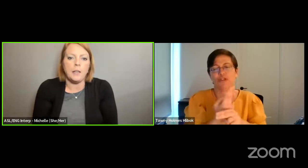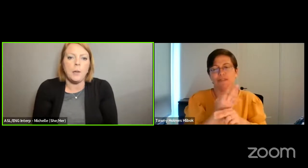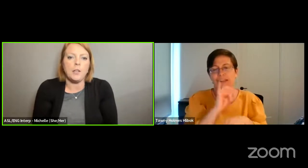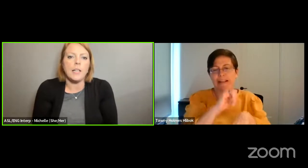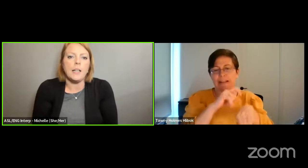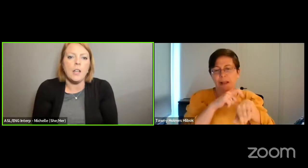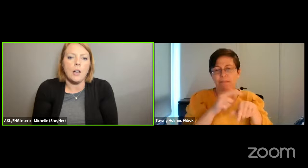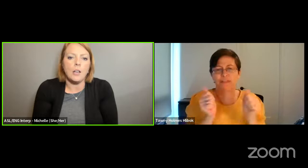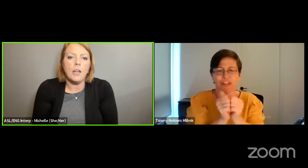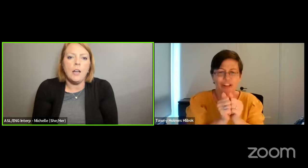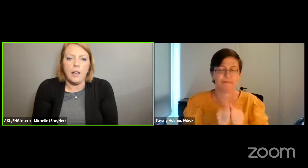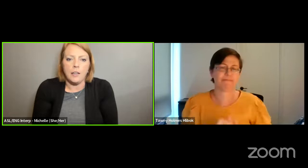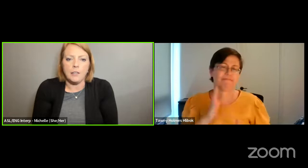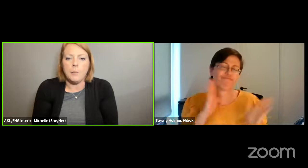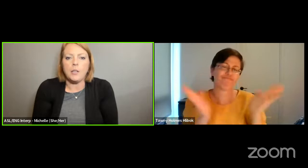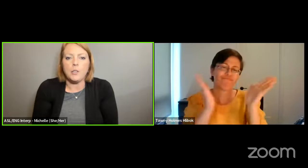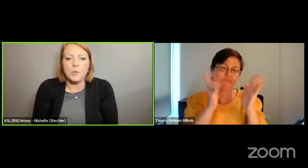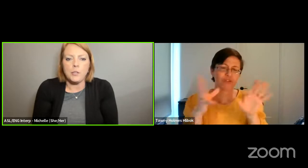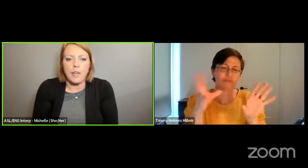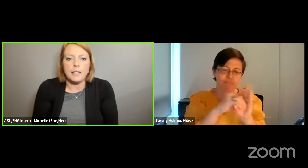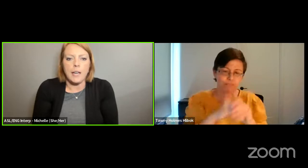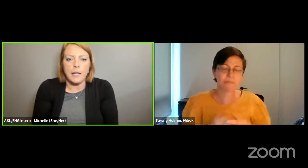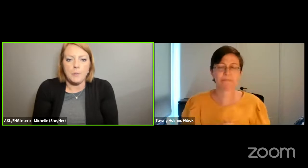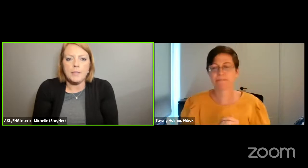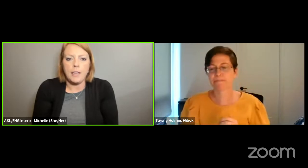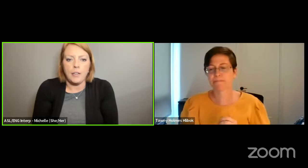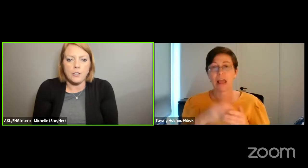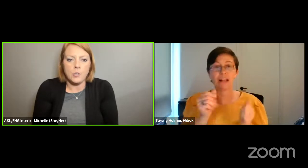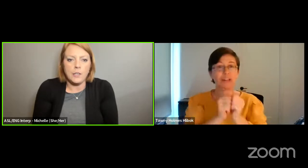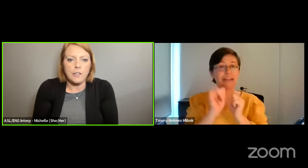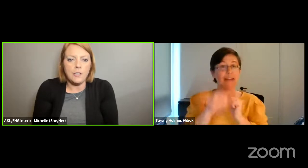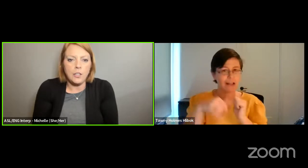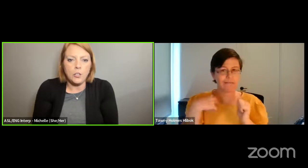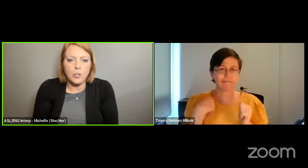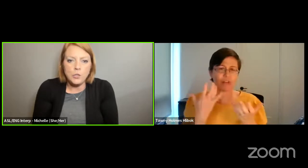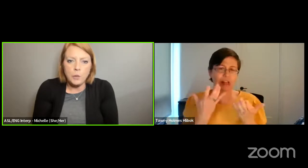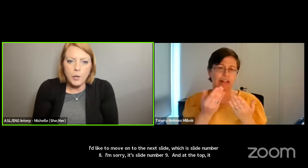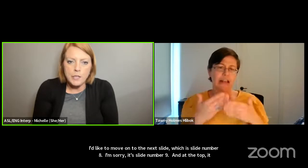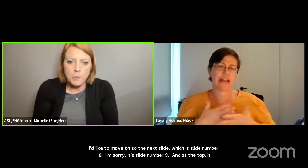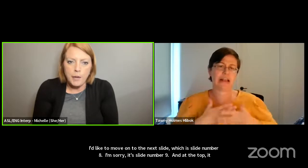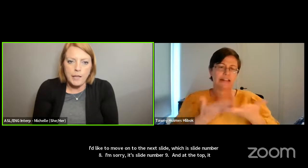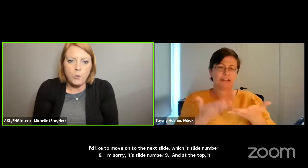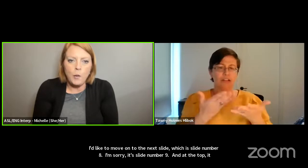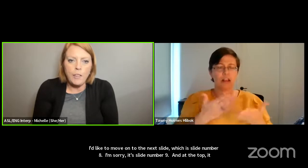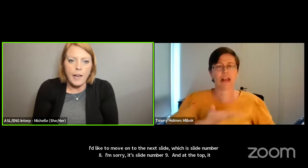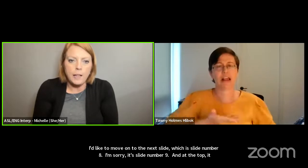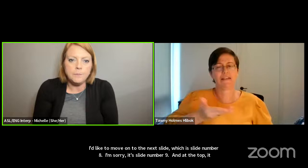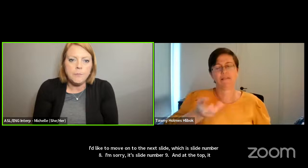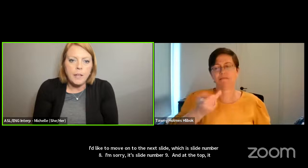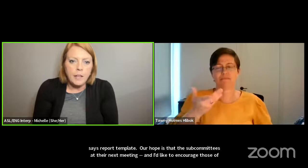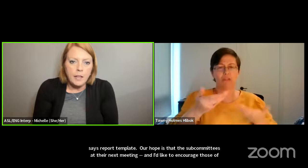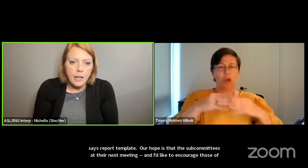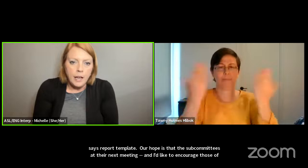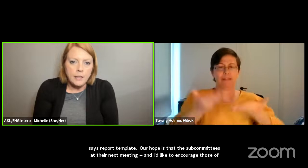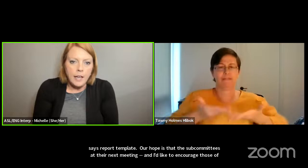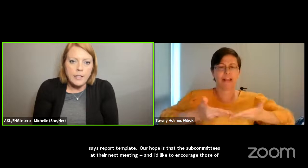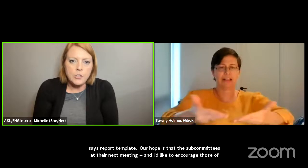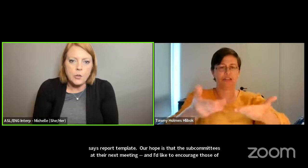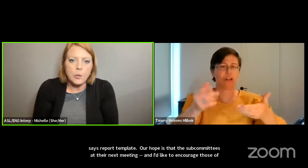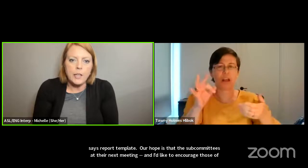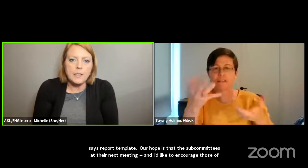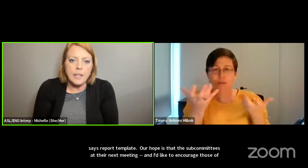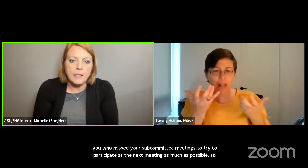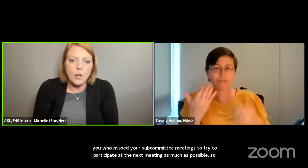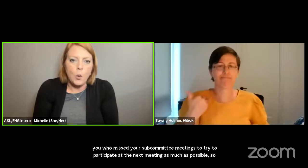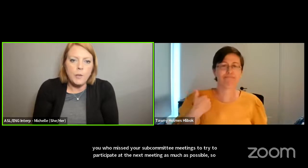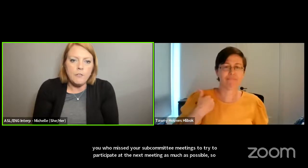participation and better dialogue and better use of that time together. So I definitely encourage you to participate. And with that, I'd like